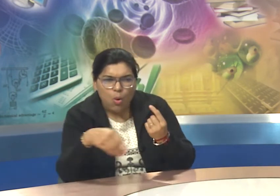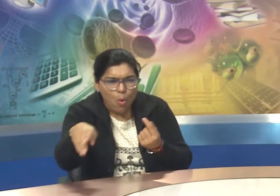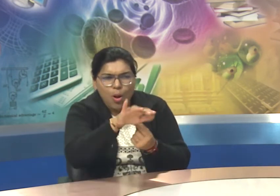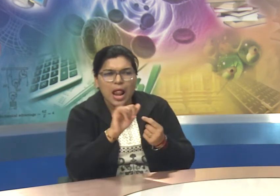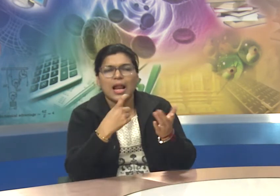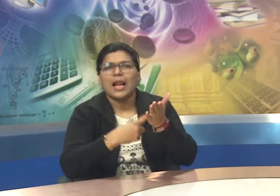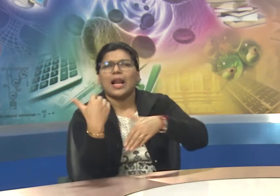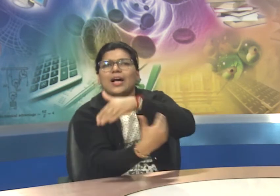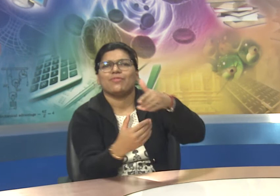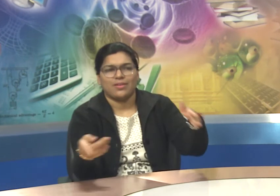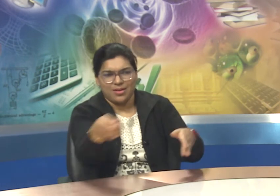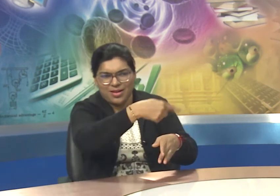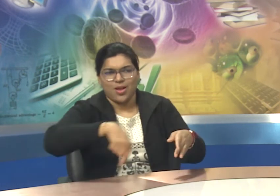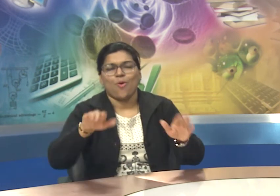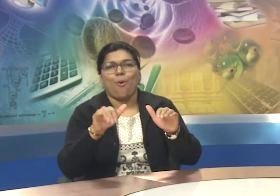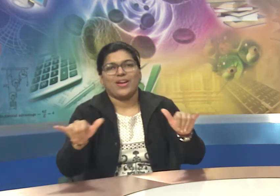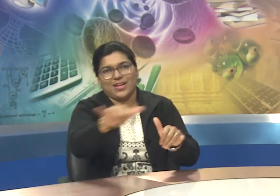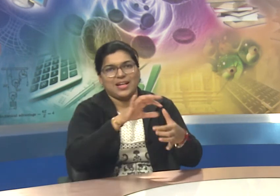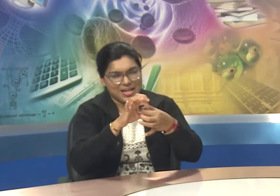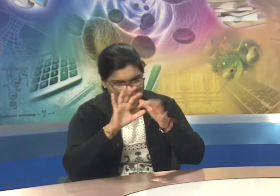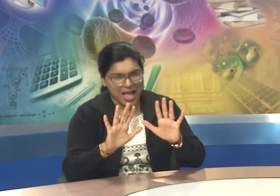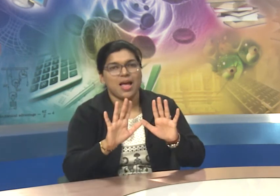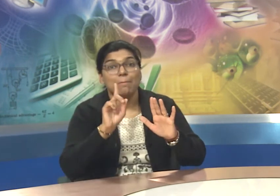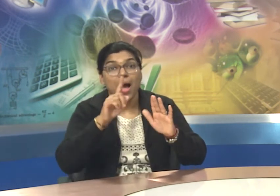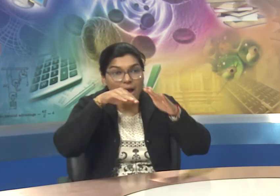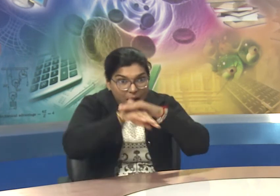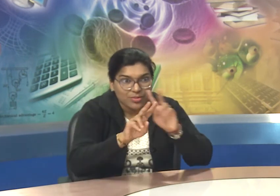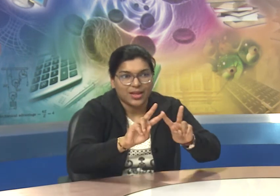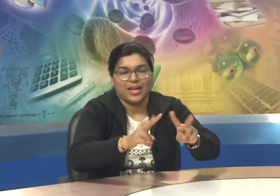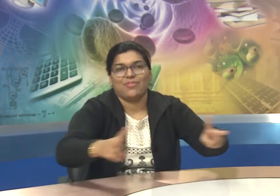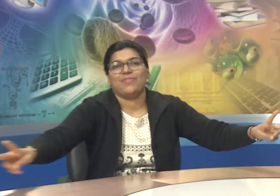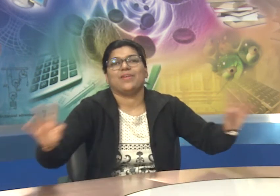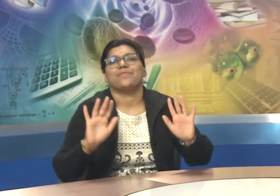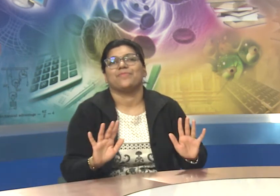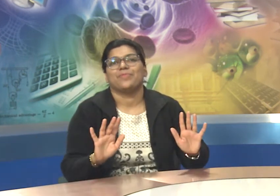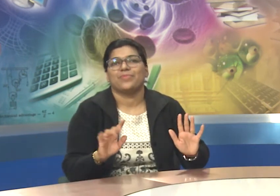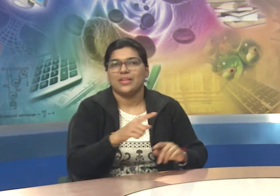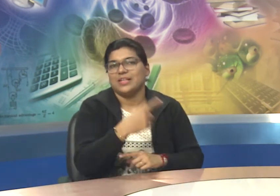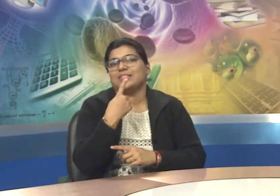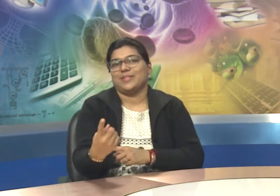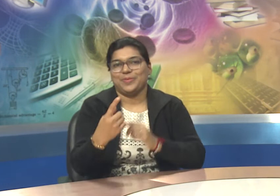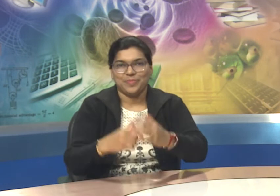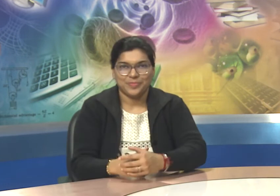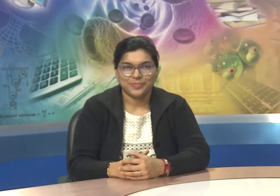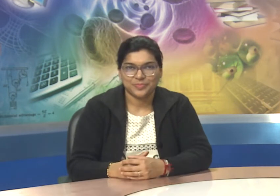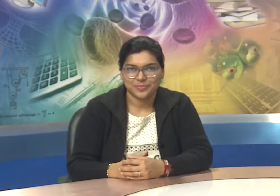sometimes seem to be very little relationship to one another after all.